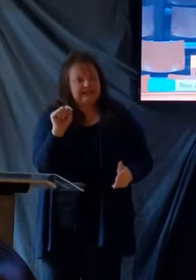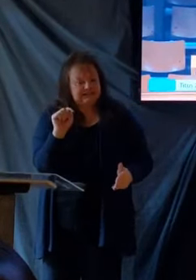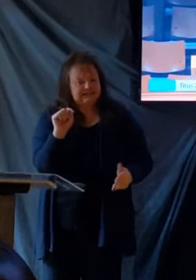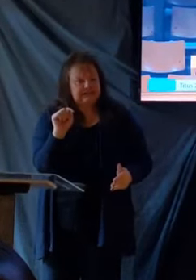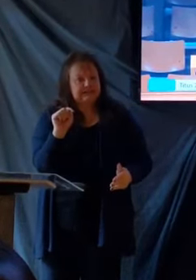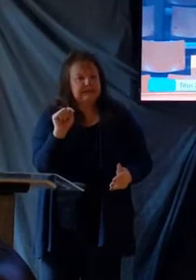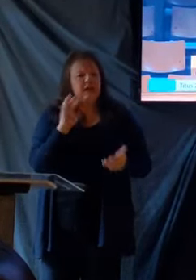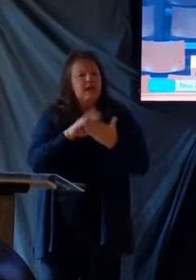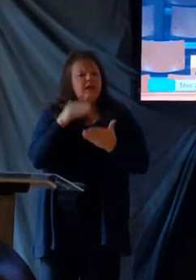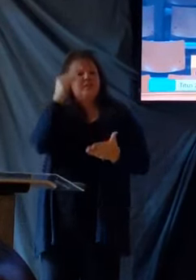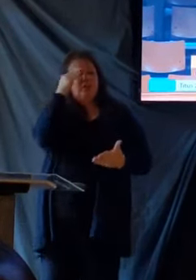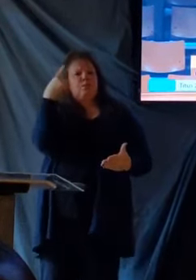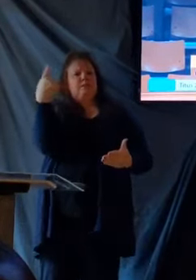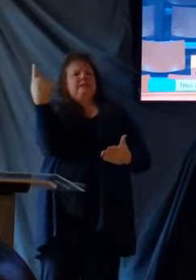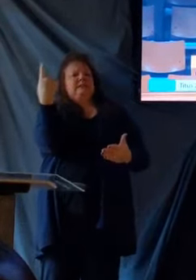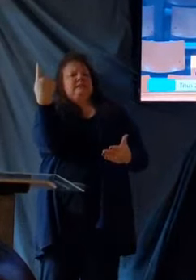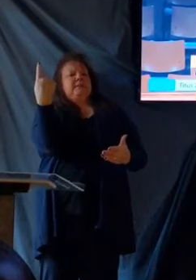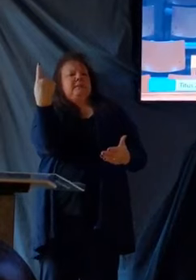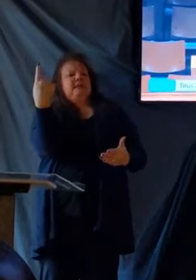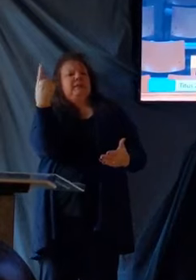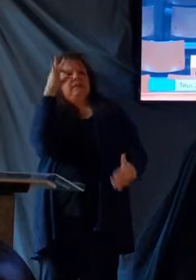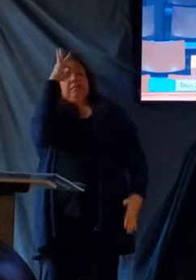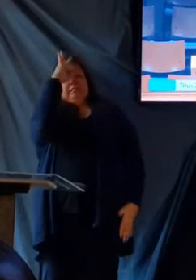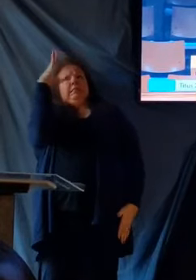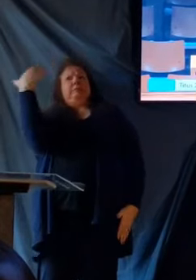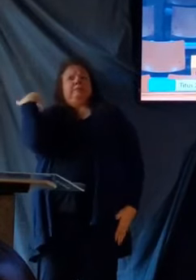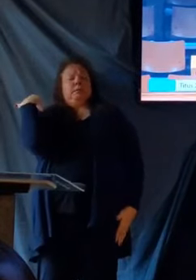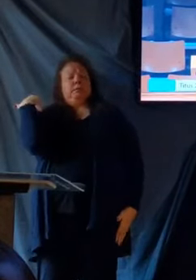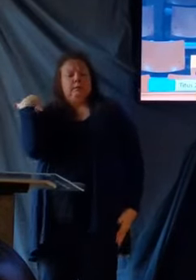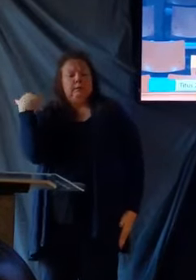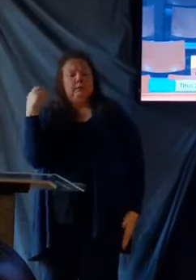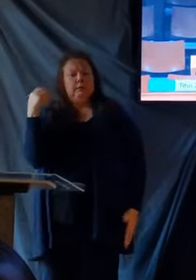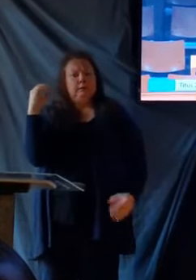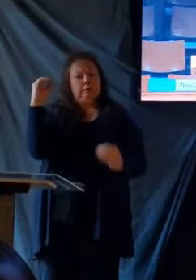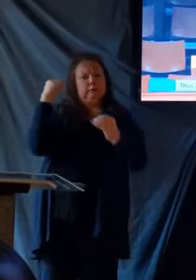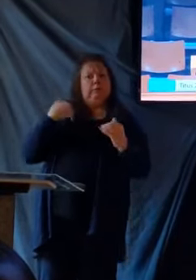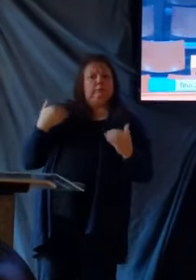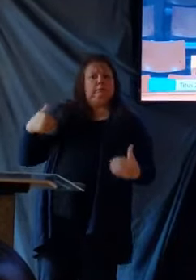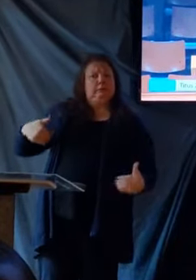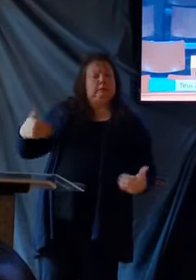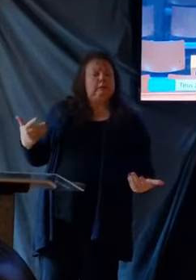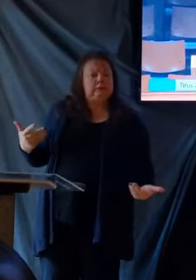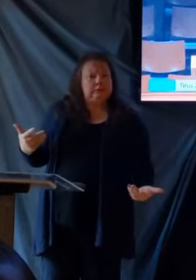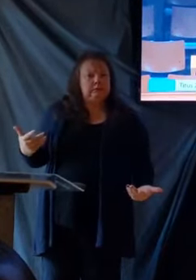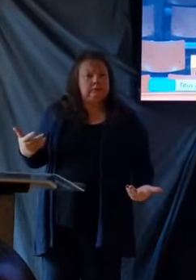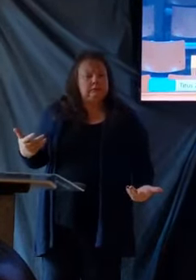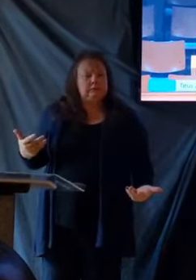are learning something perhaps they did not know or hadn't been taught.